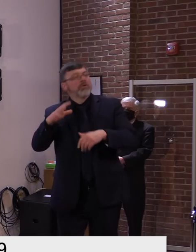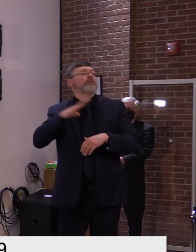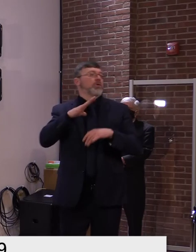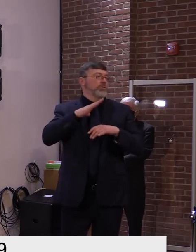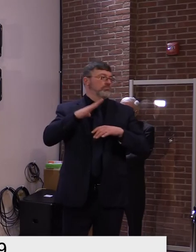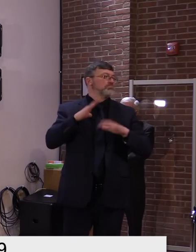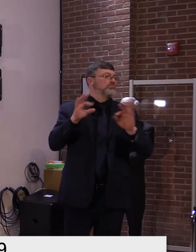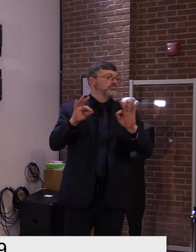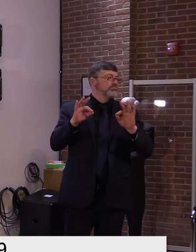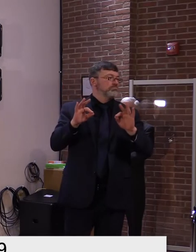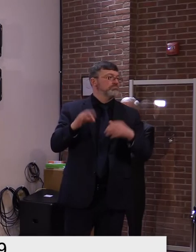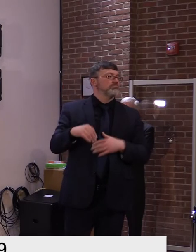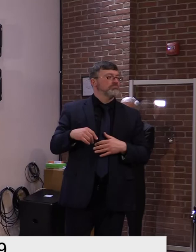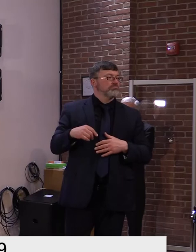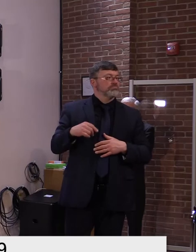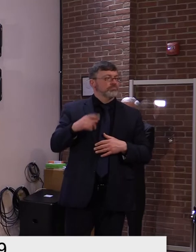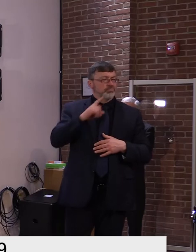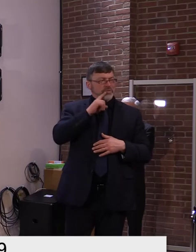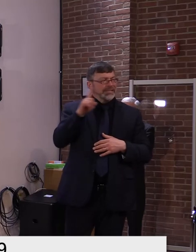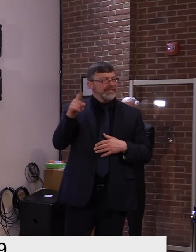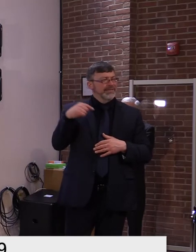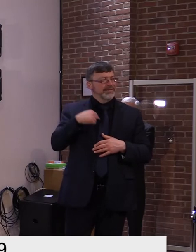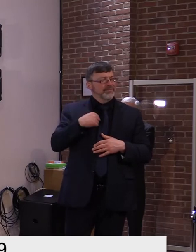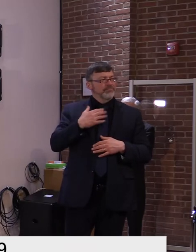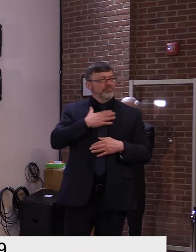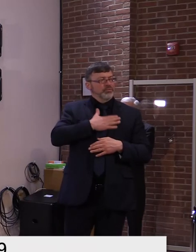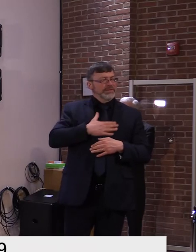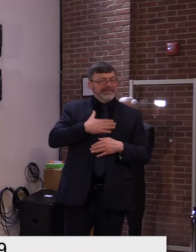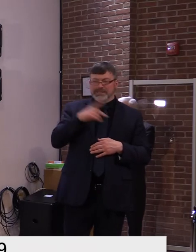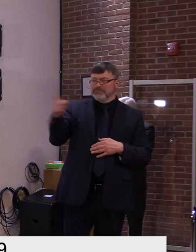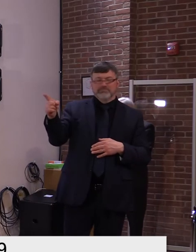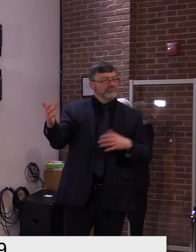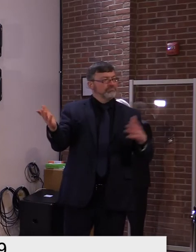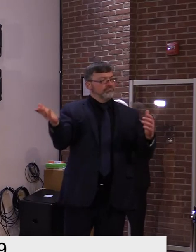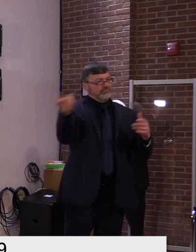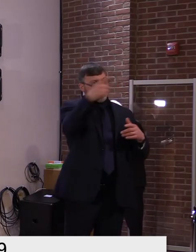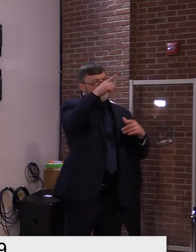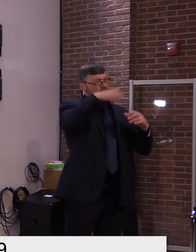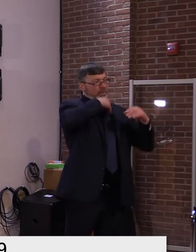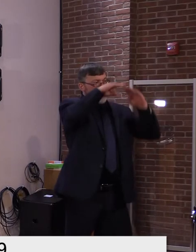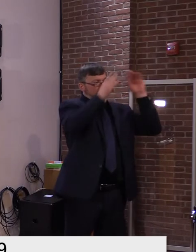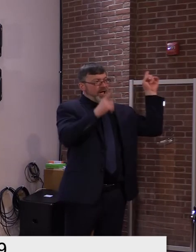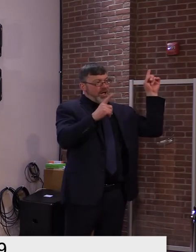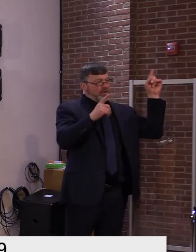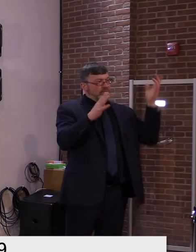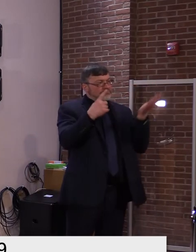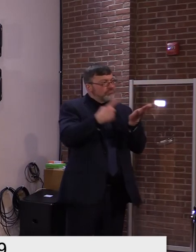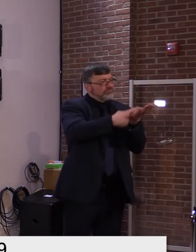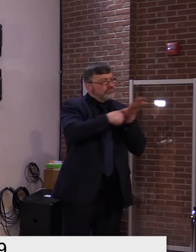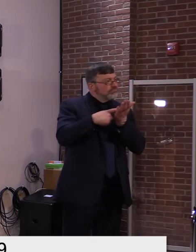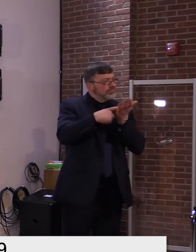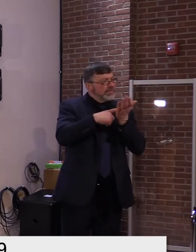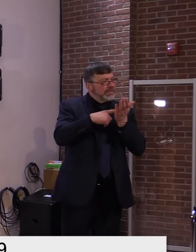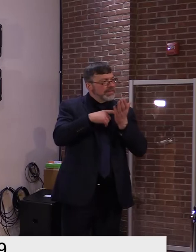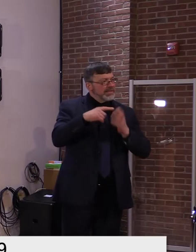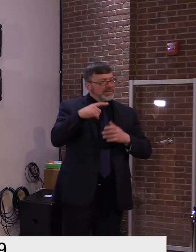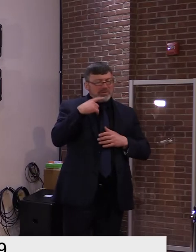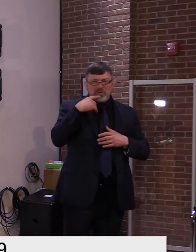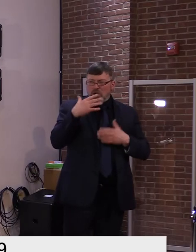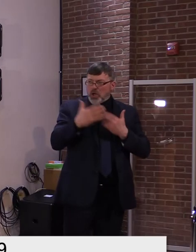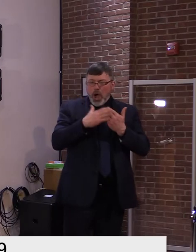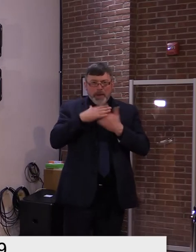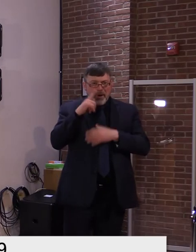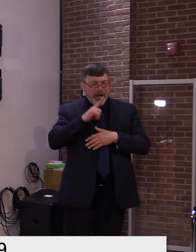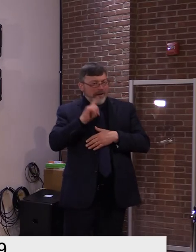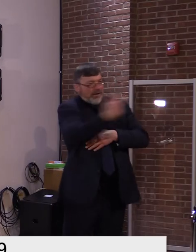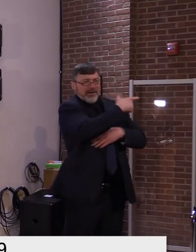calls, we have just one degree of separation from the president, and you're it. On any of these calls, have the